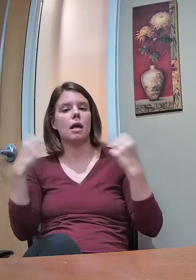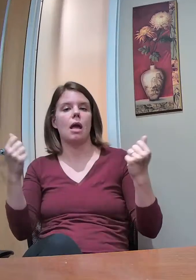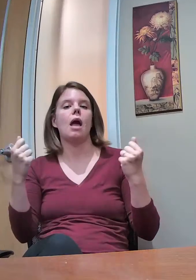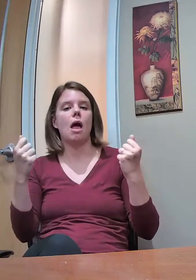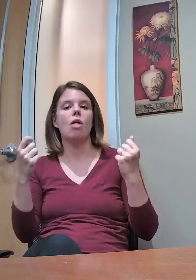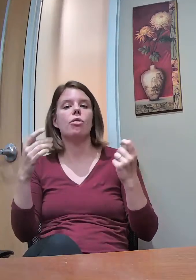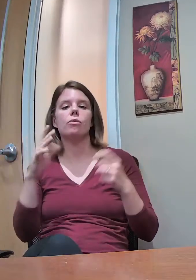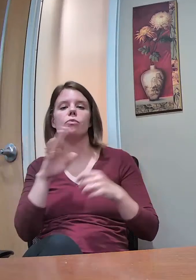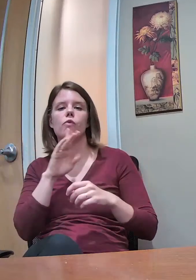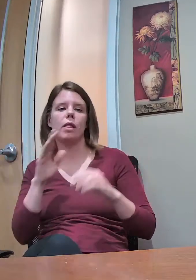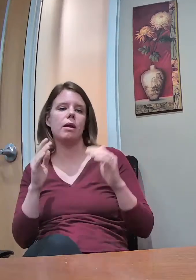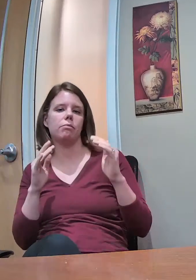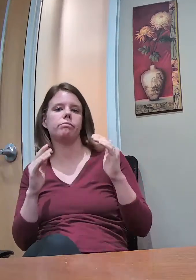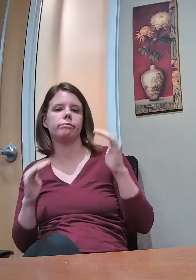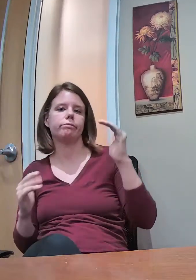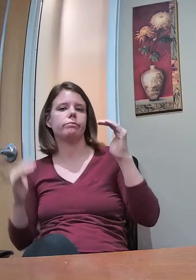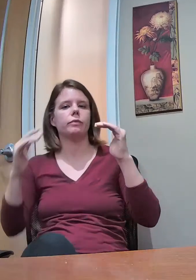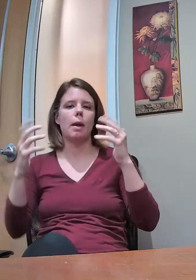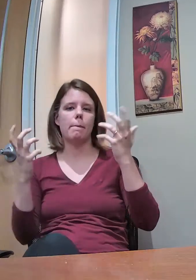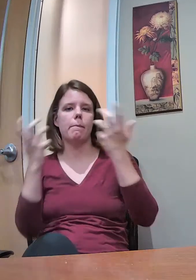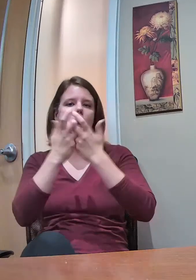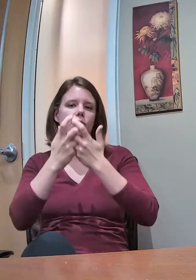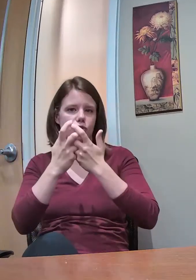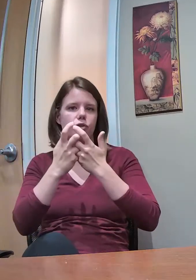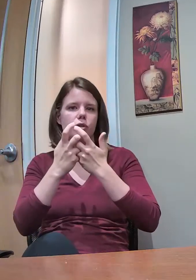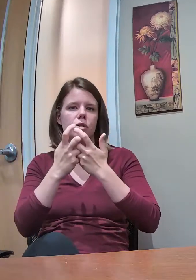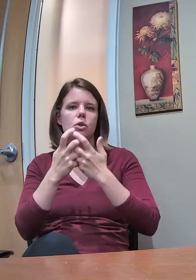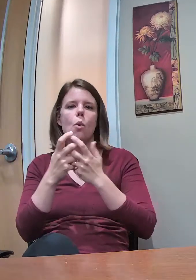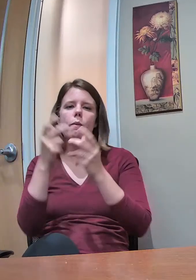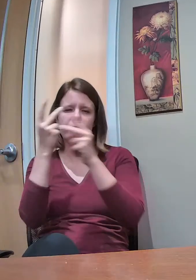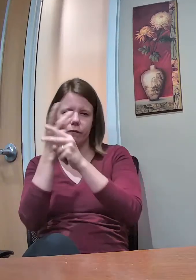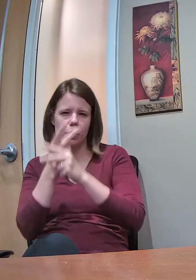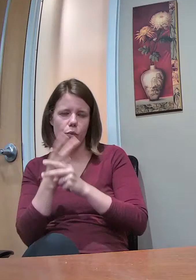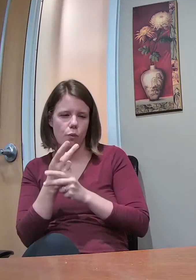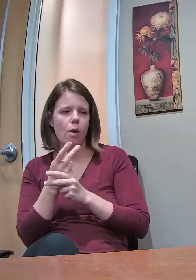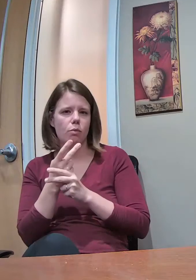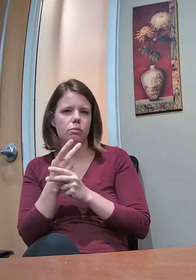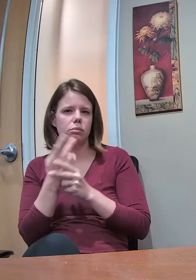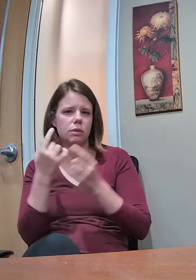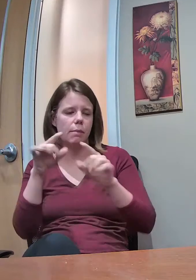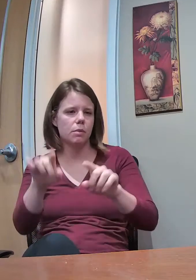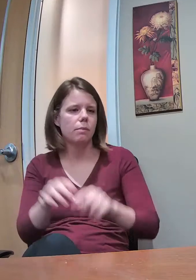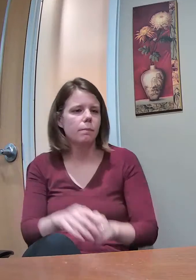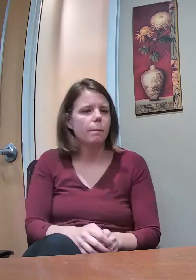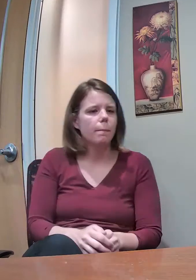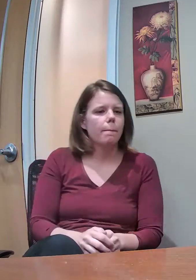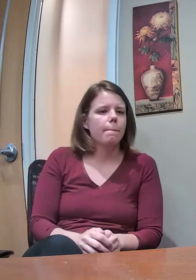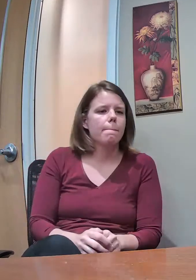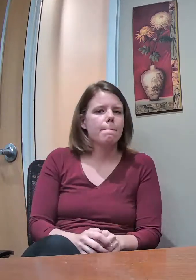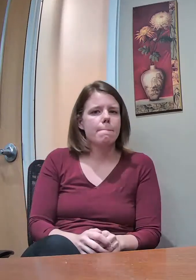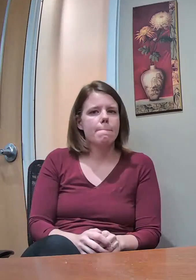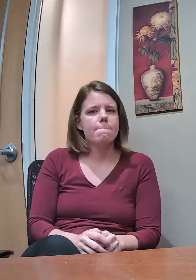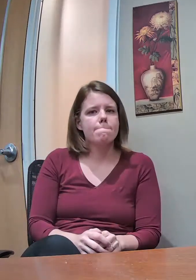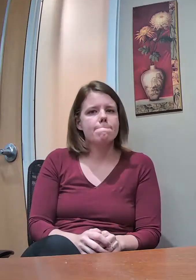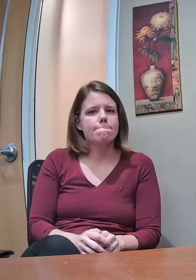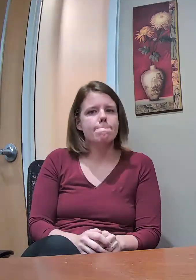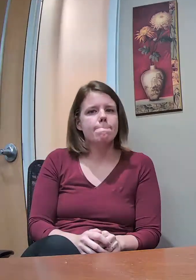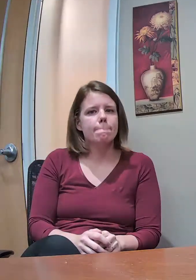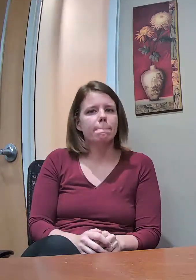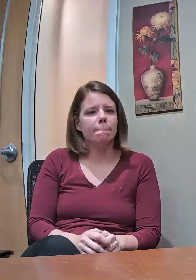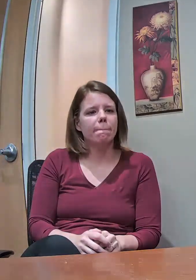anticipates making additional changes to further ease restrictions, including for both vaccinated